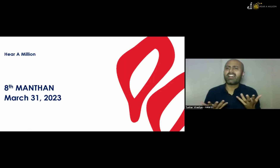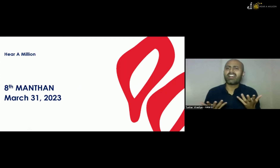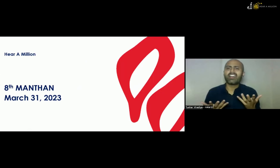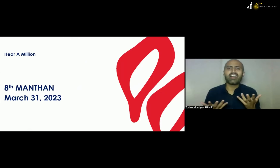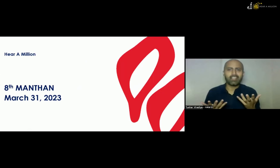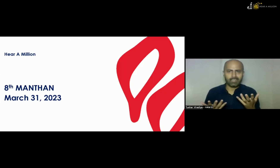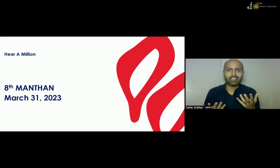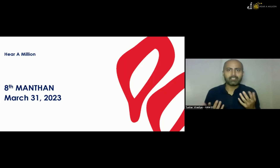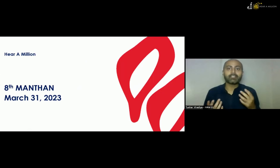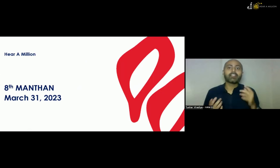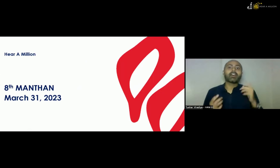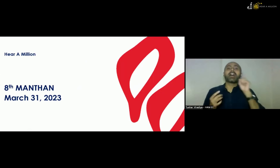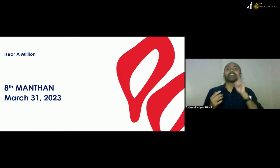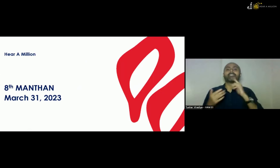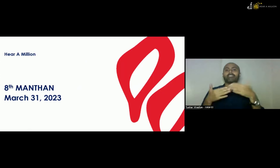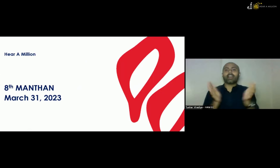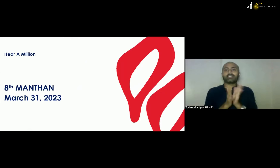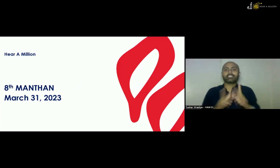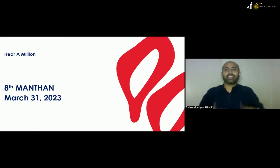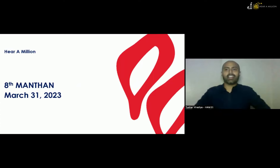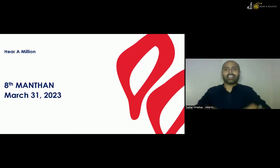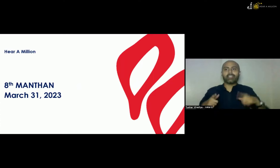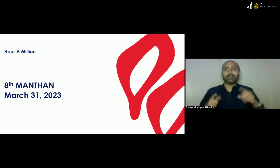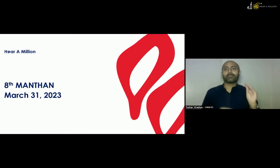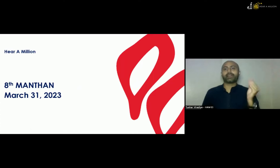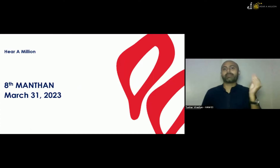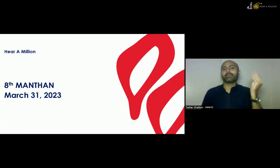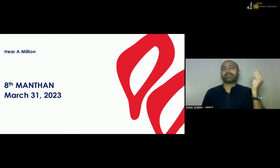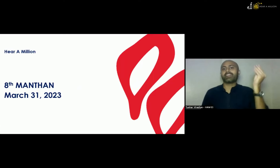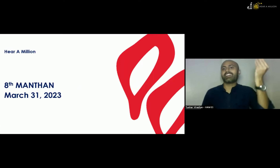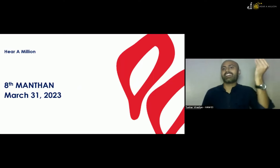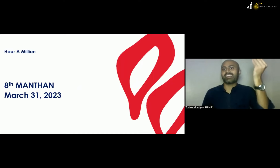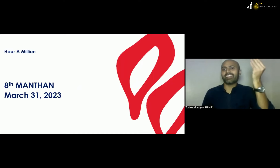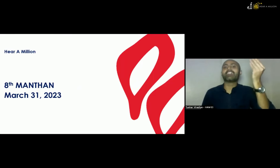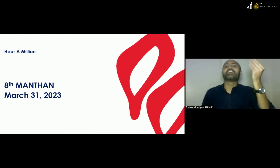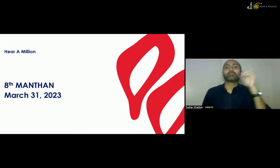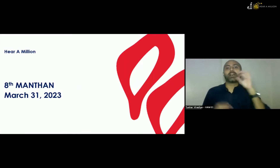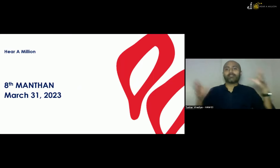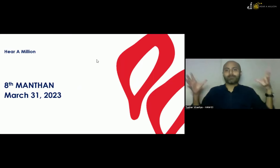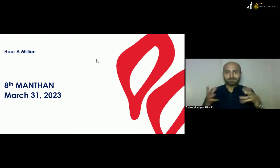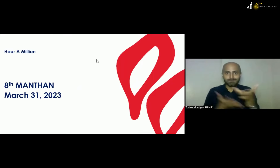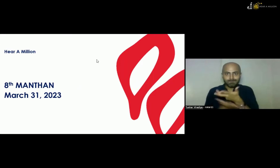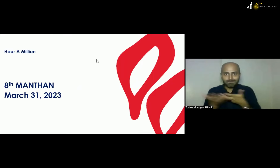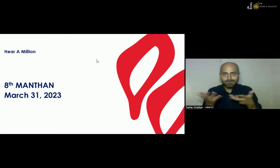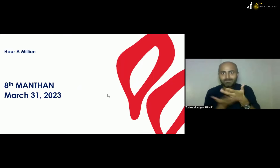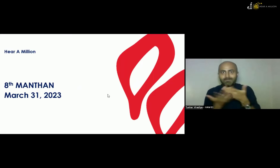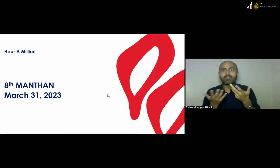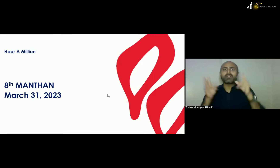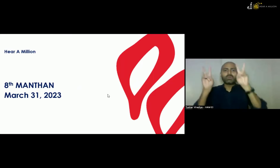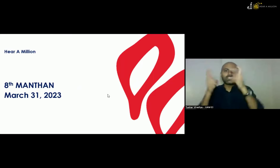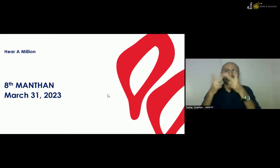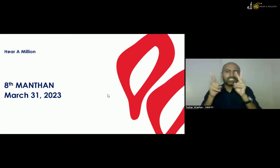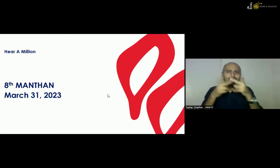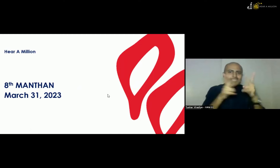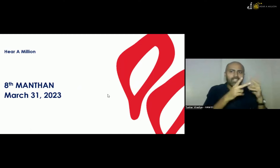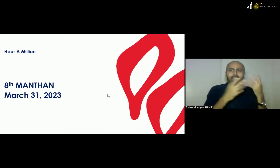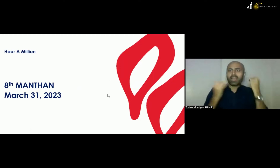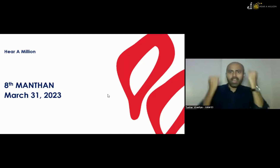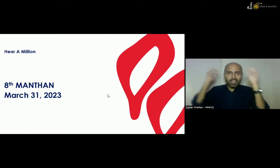own ideas. What is our aim to discuss and have this Manthan so that we